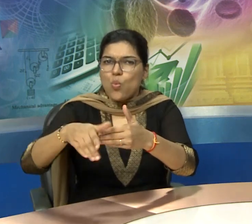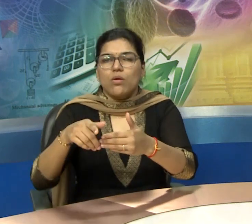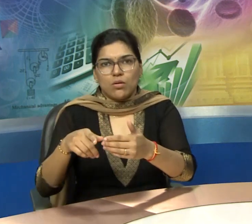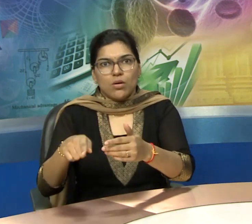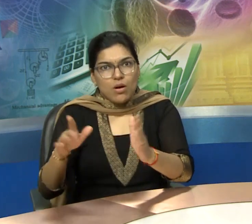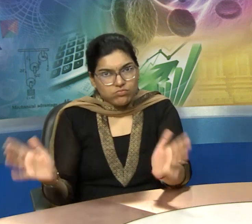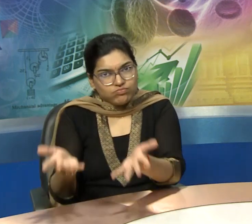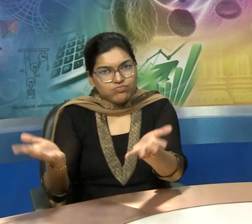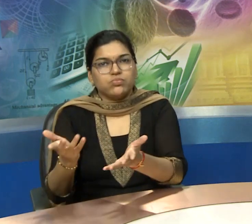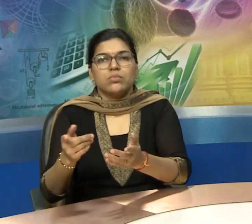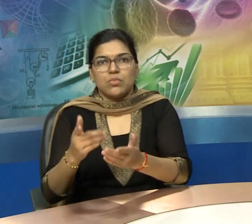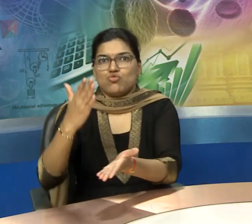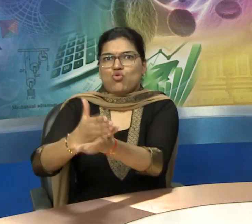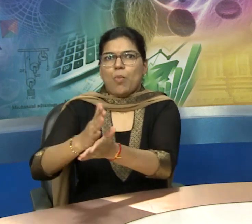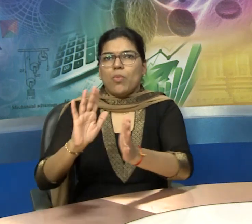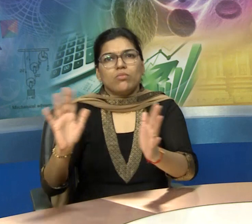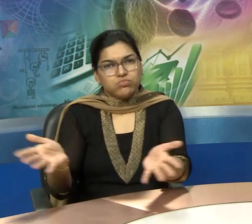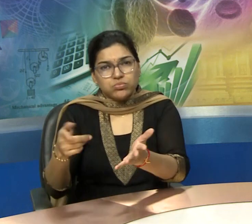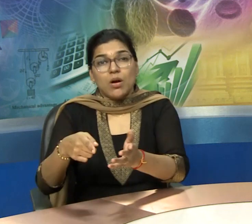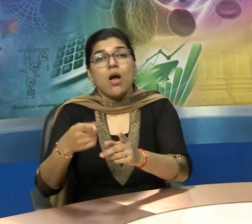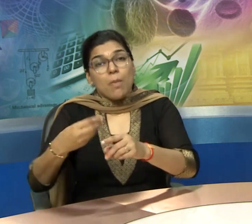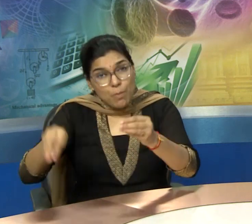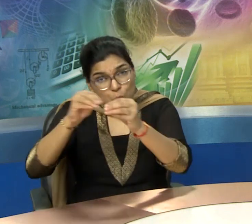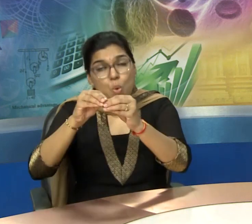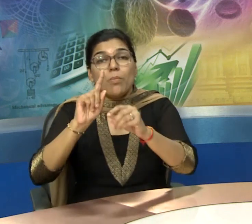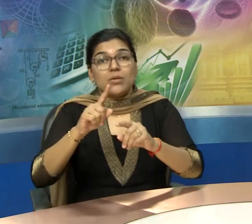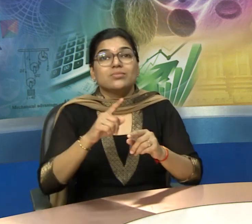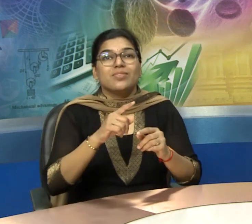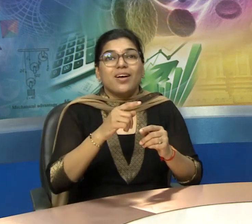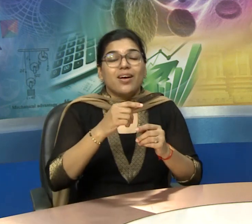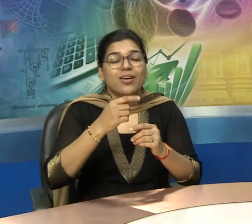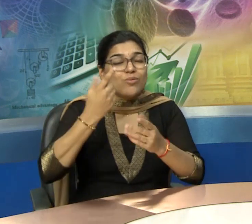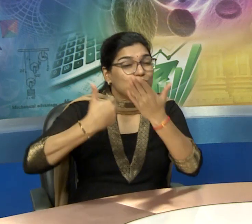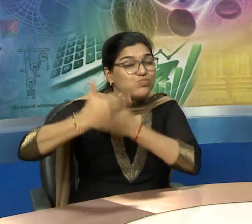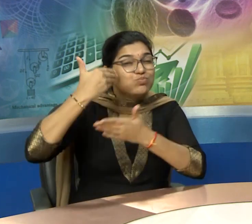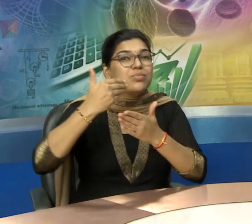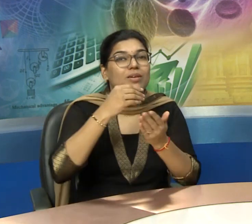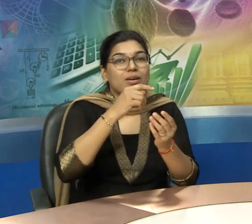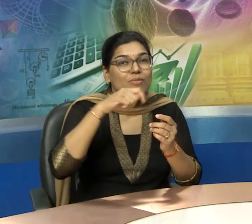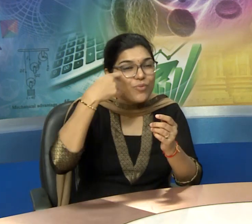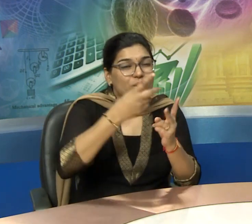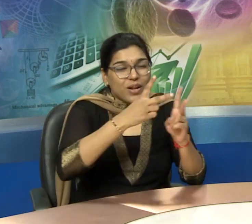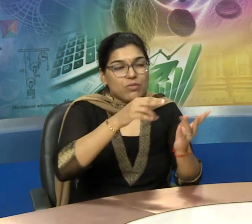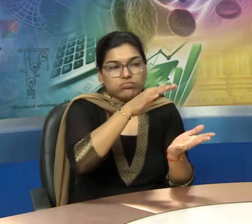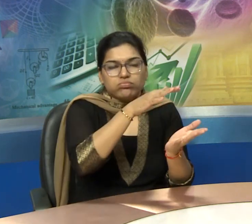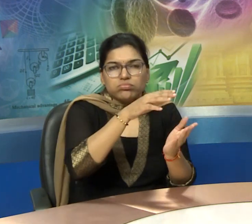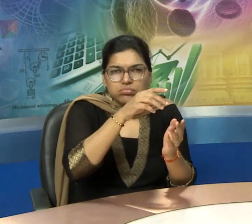for continued social well-beings of the society. As an agency in charge of